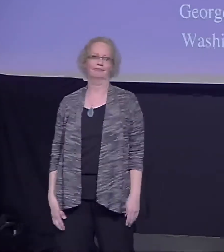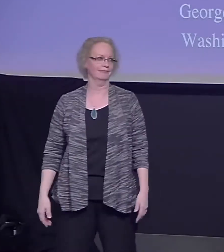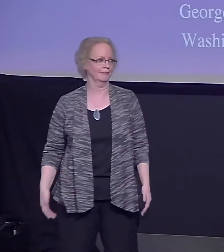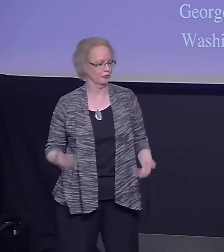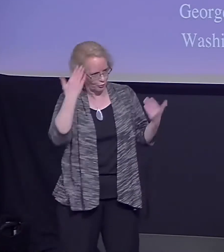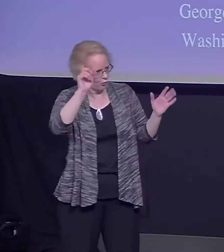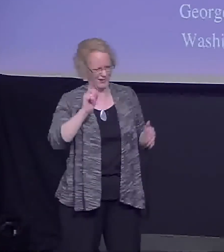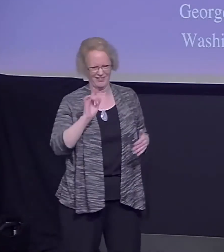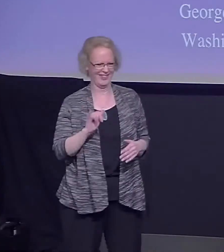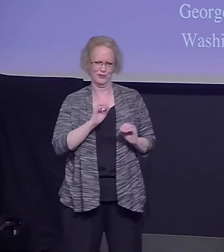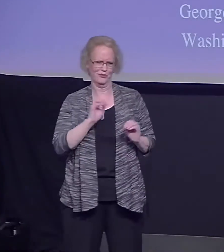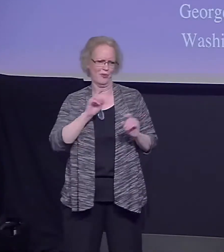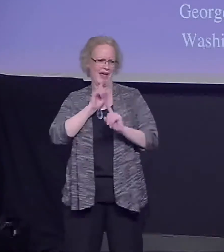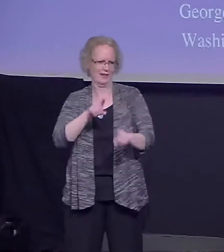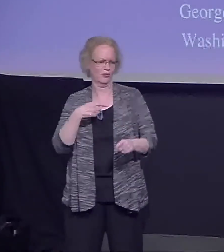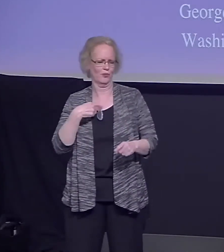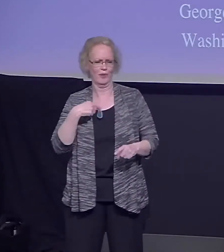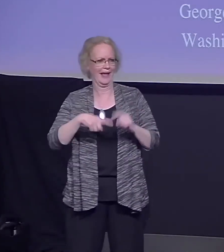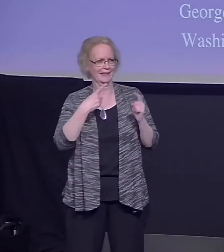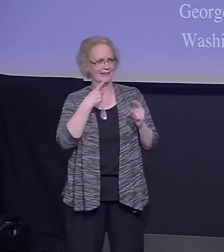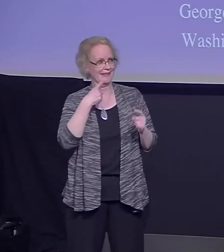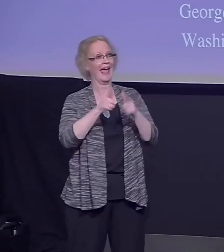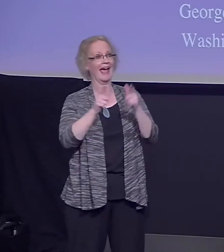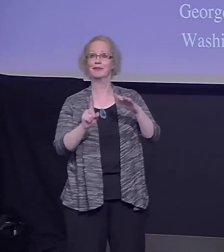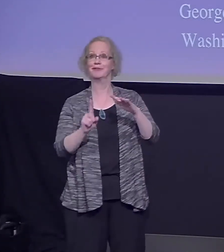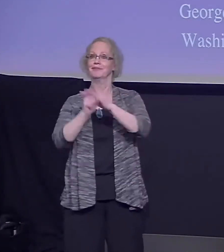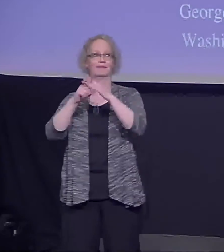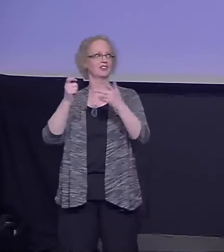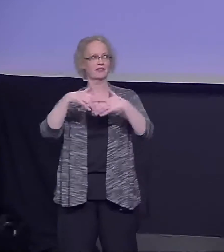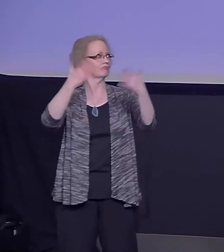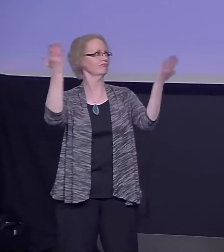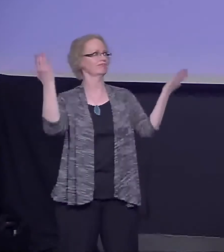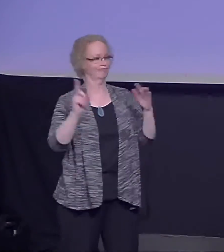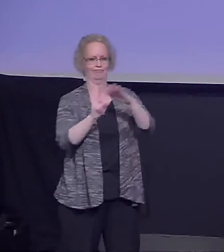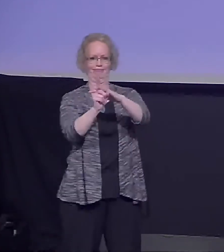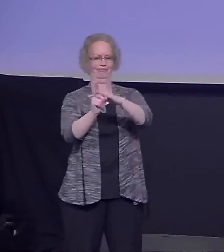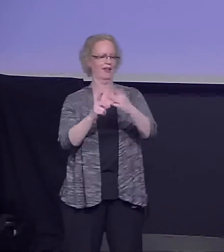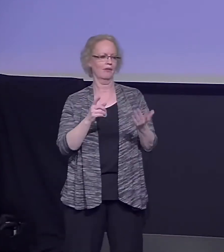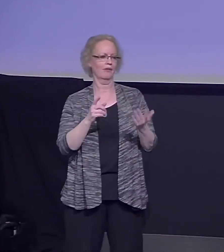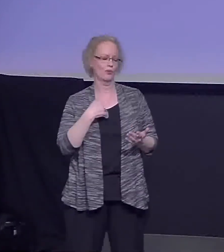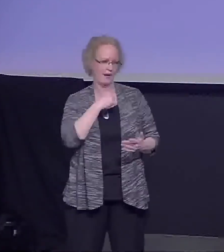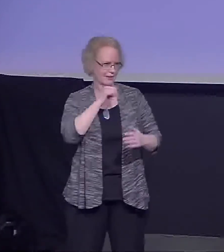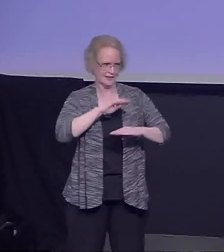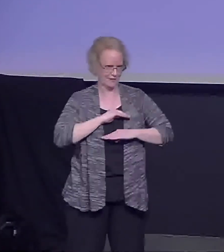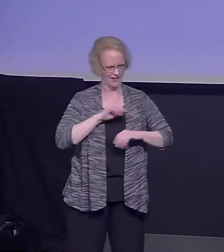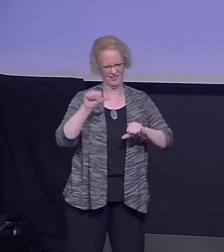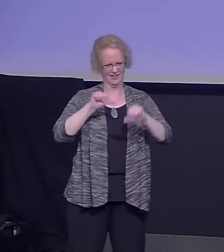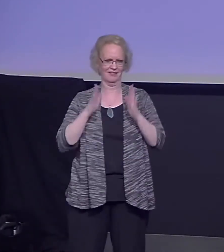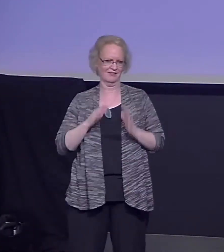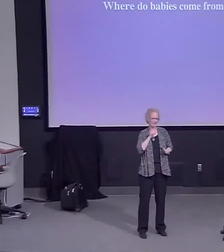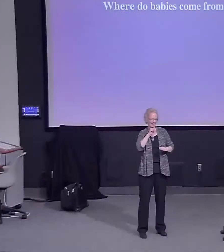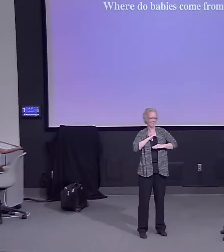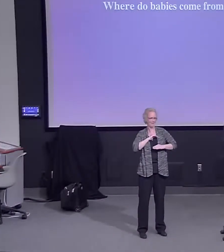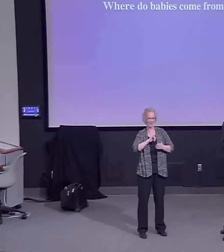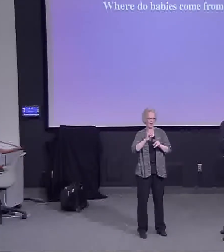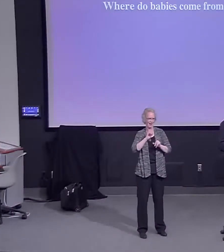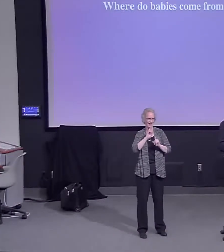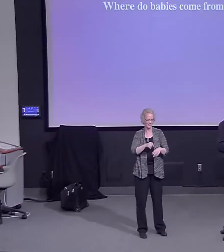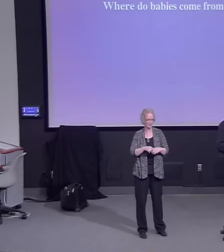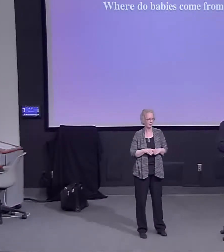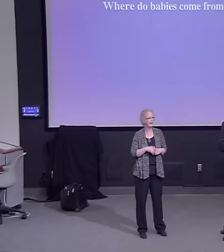as scientists, we're not satisfied with that. So it's sort of like saying, where do babies come from? And